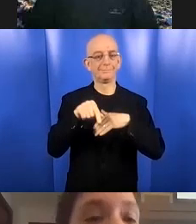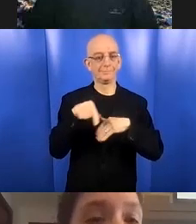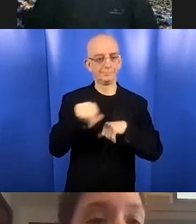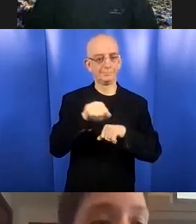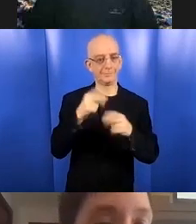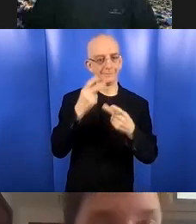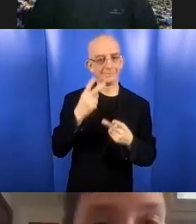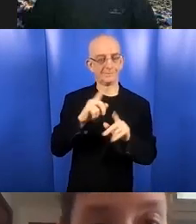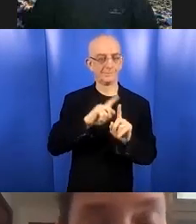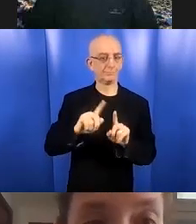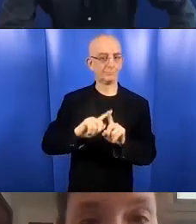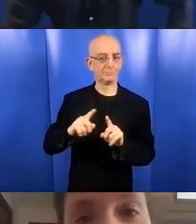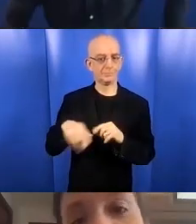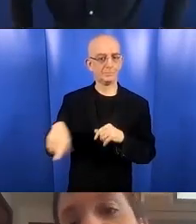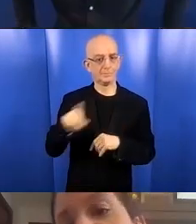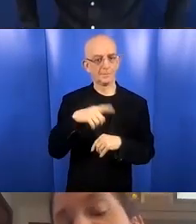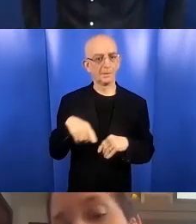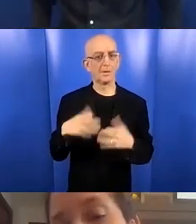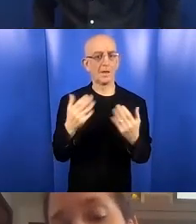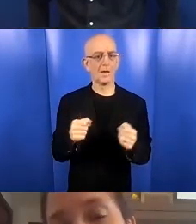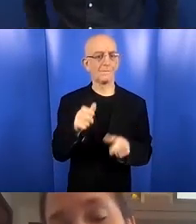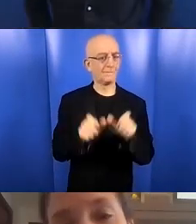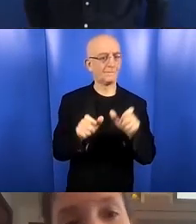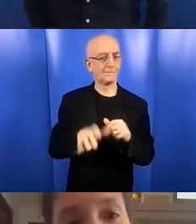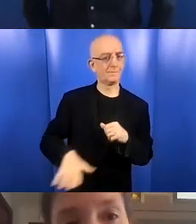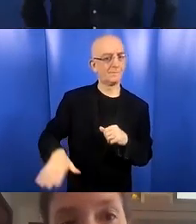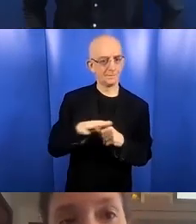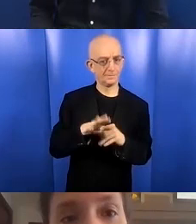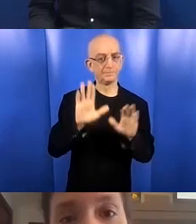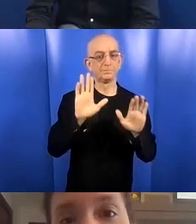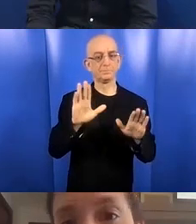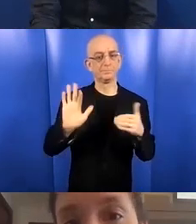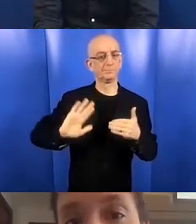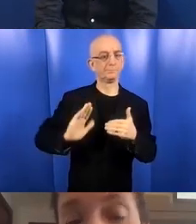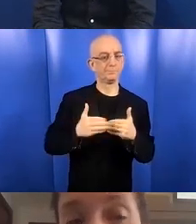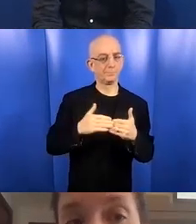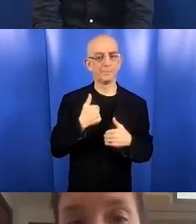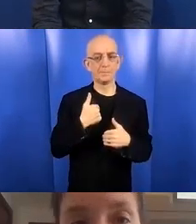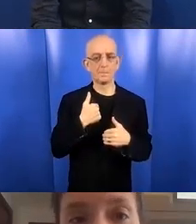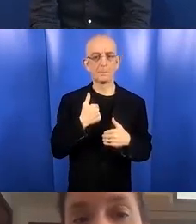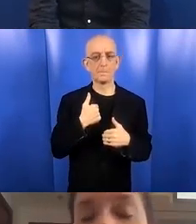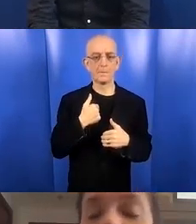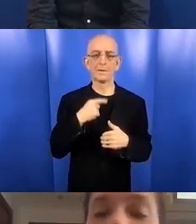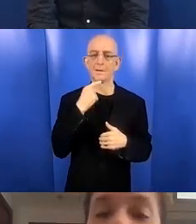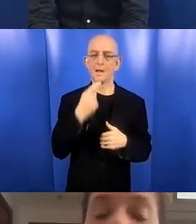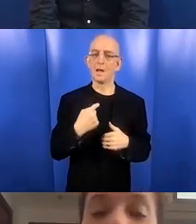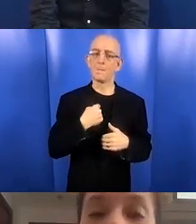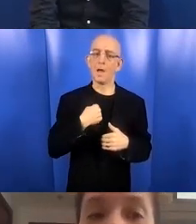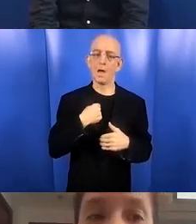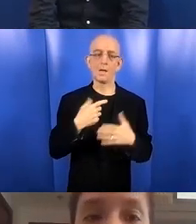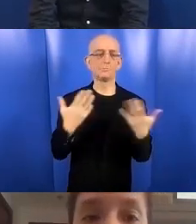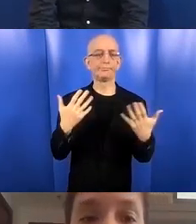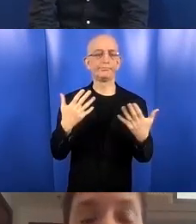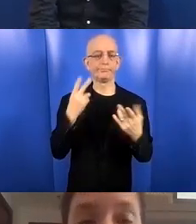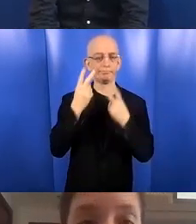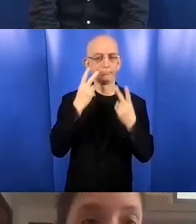But finally, before I go, even though our findings and our top headlines paint a somewhat bleak picture, I would